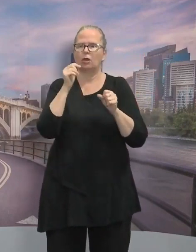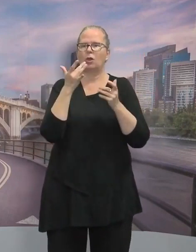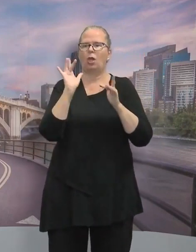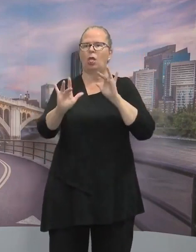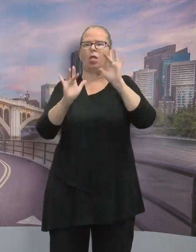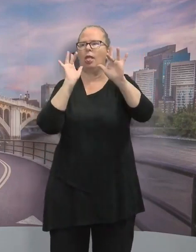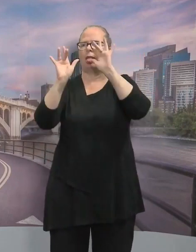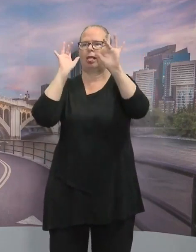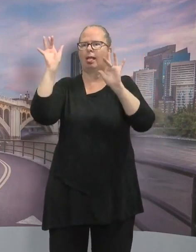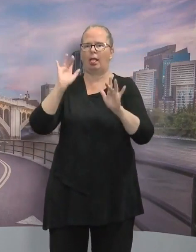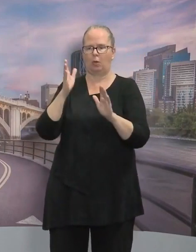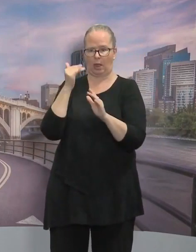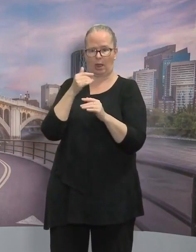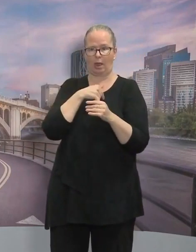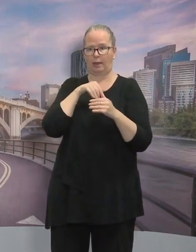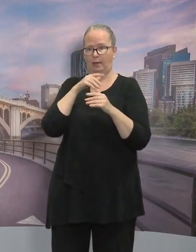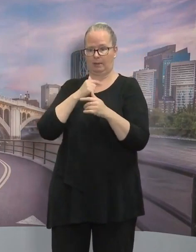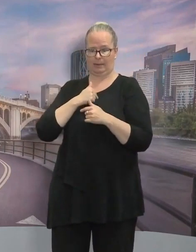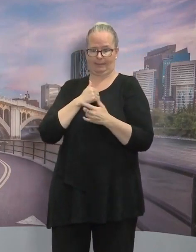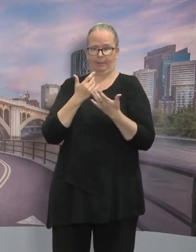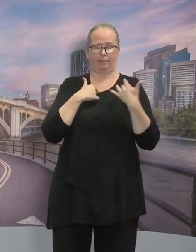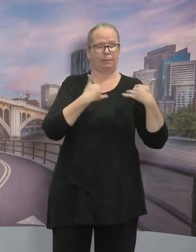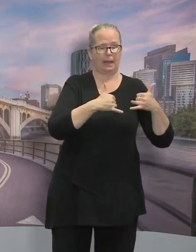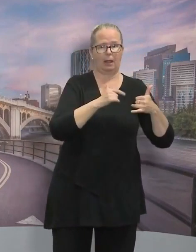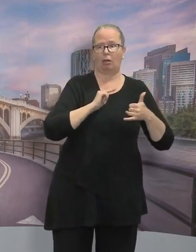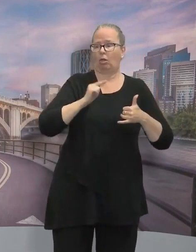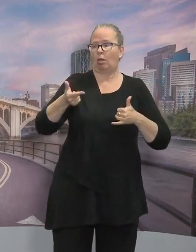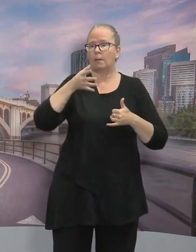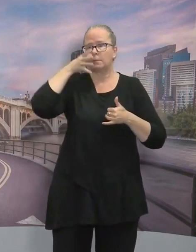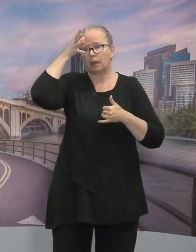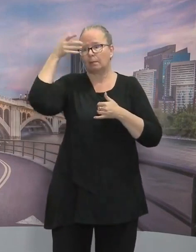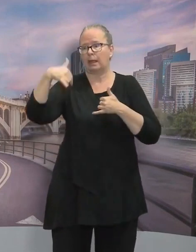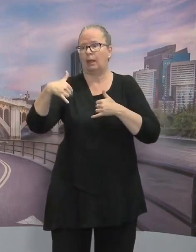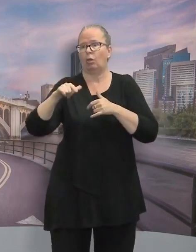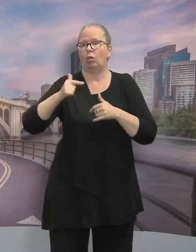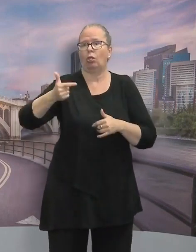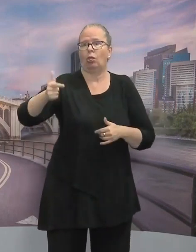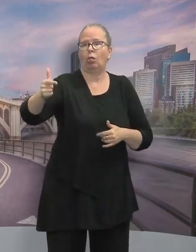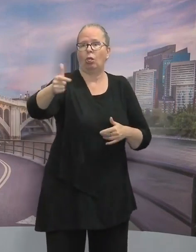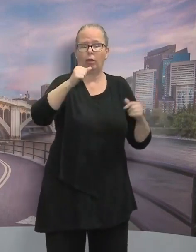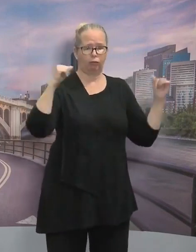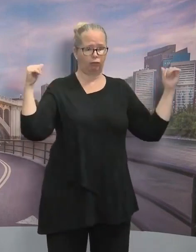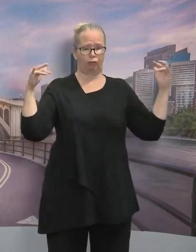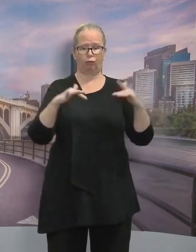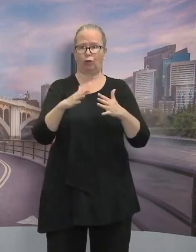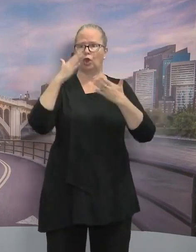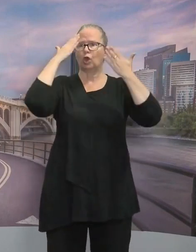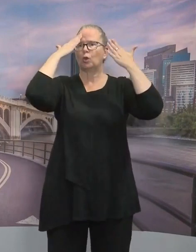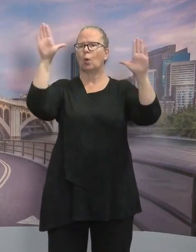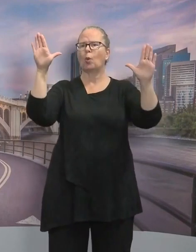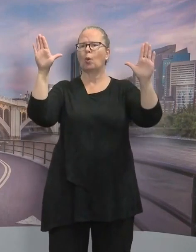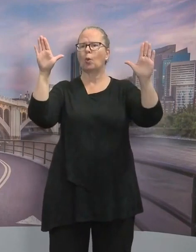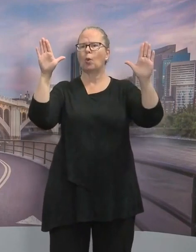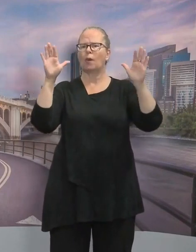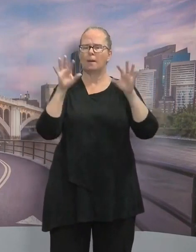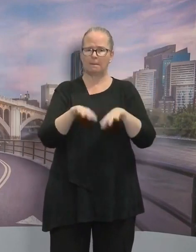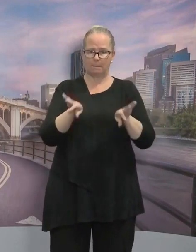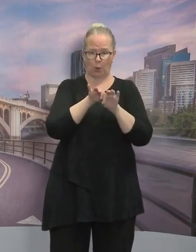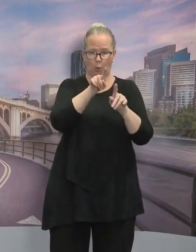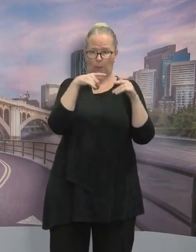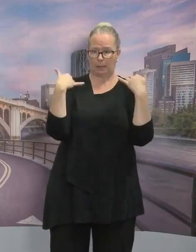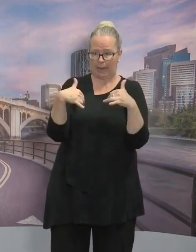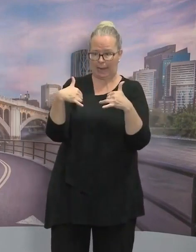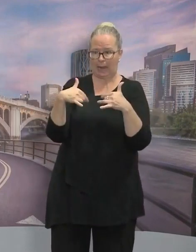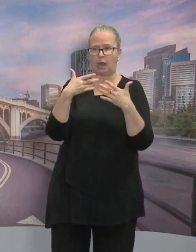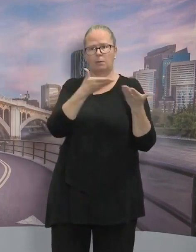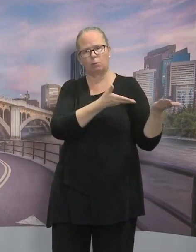or who touched that surface before your child. So when you go to the playground, you're going to take wipes with you. You're going to wipe down those surfaces before and